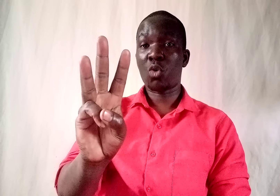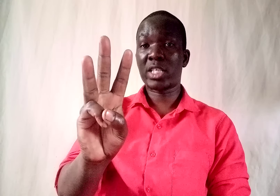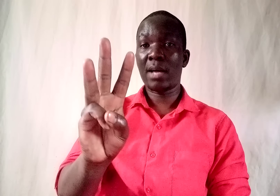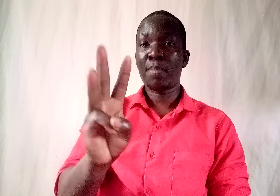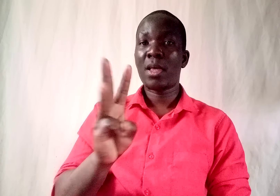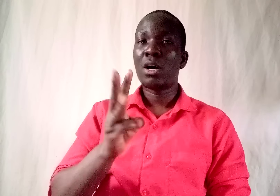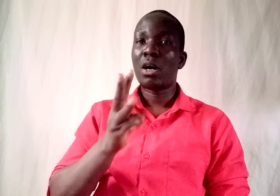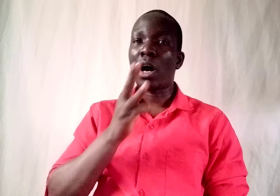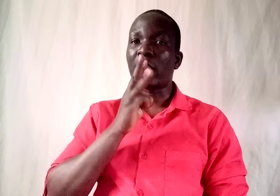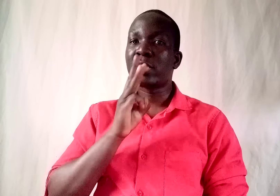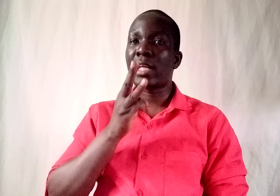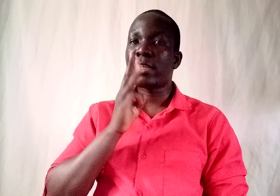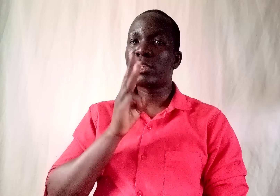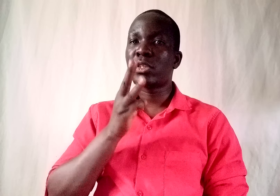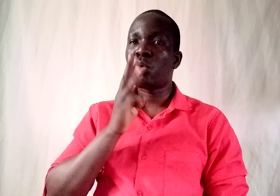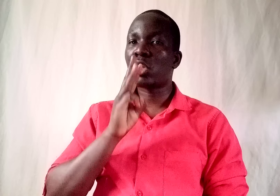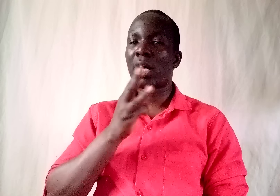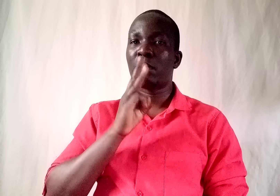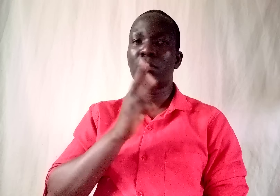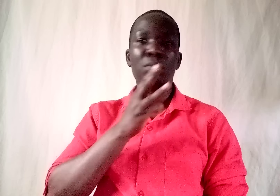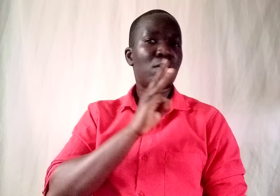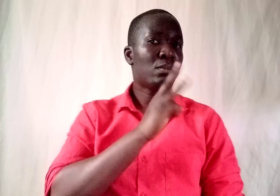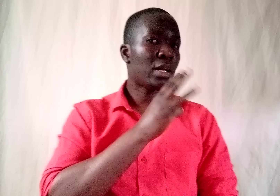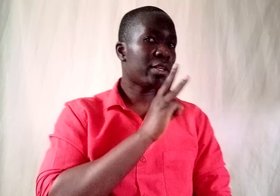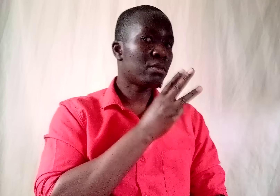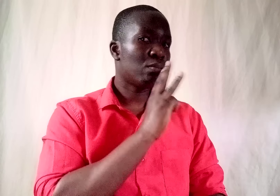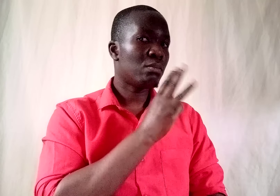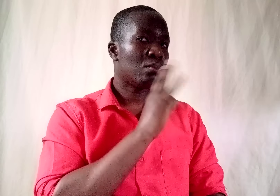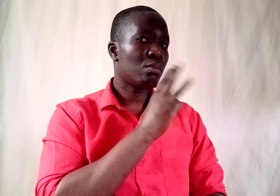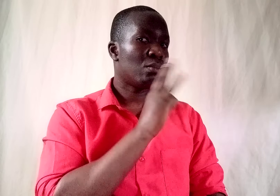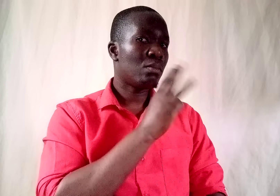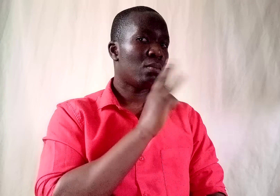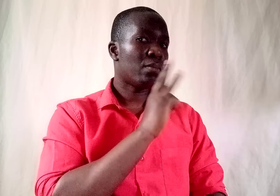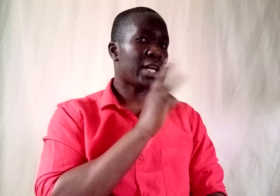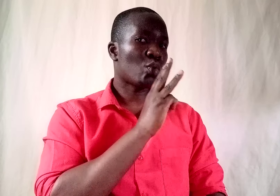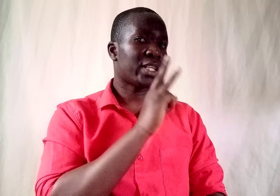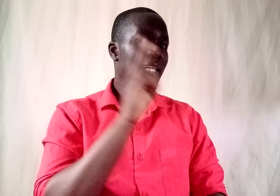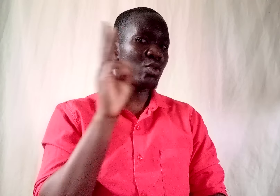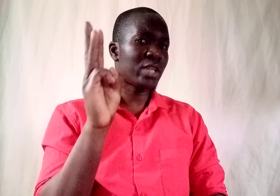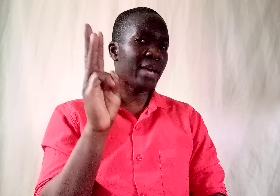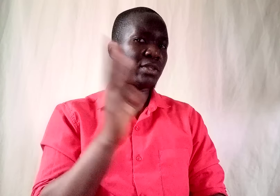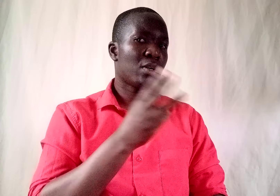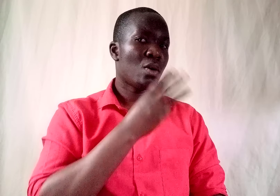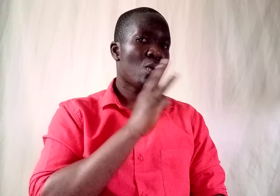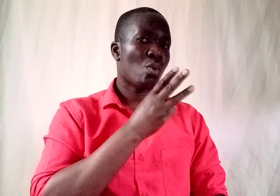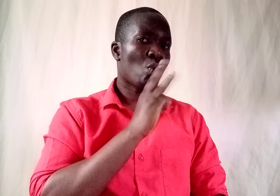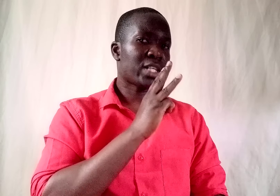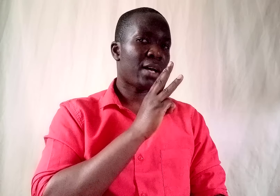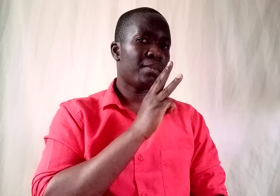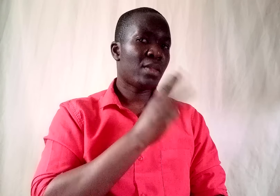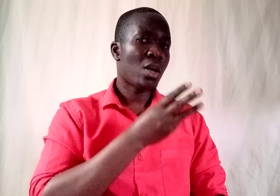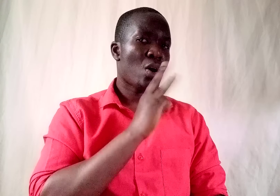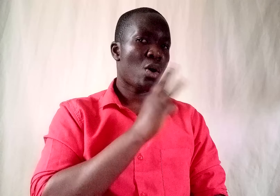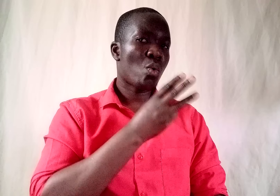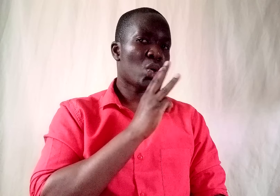water, and it's like this, water, like this. That's what, just 2 times, water. water.